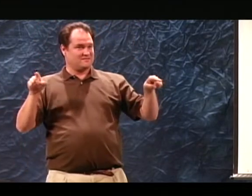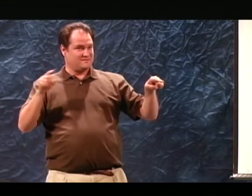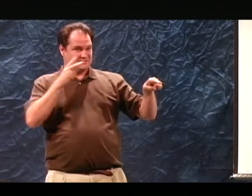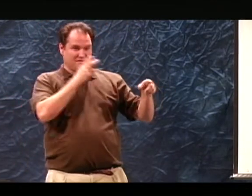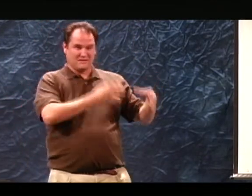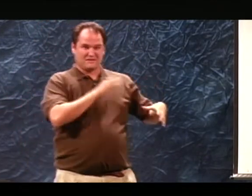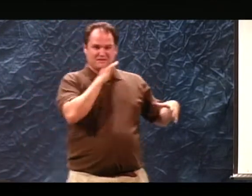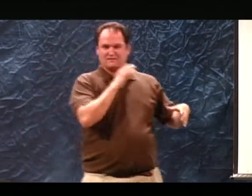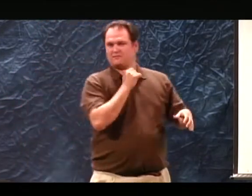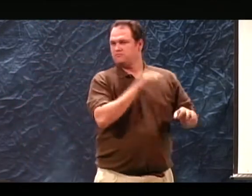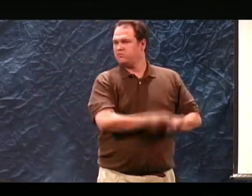you see